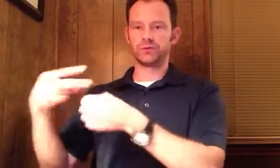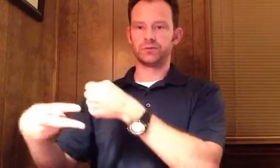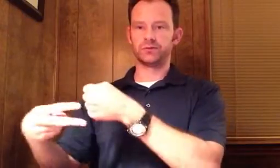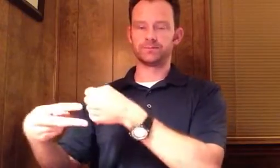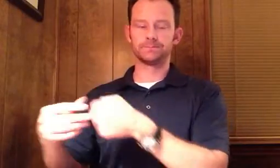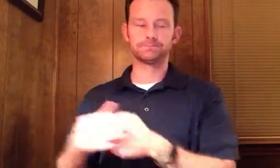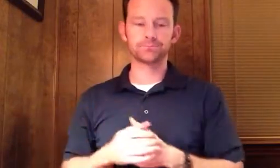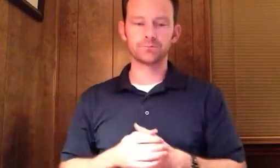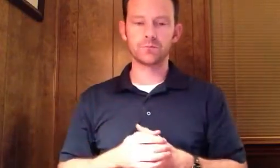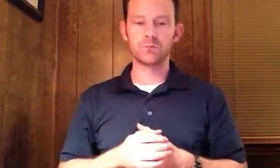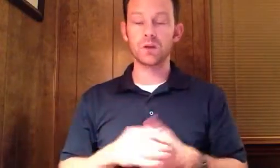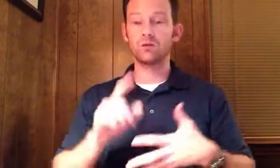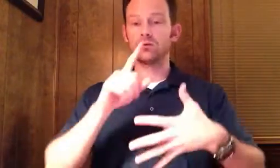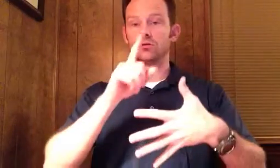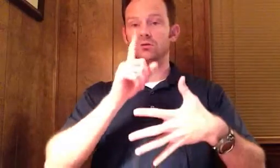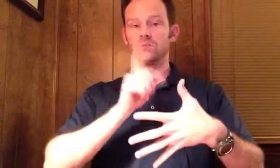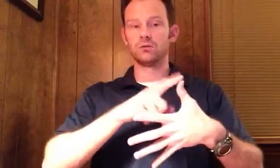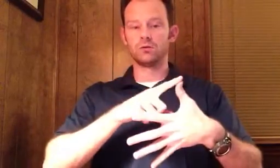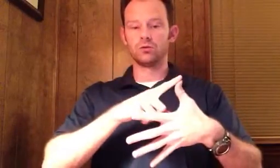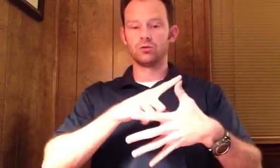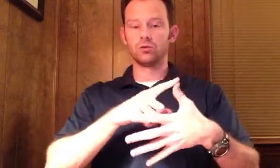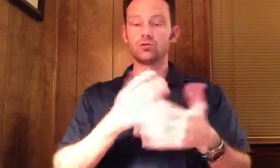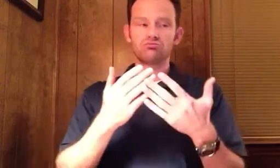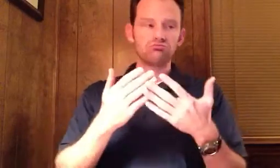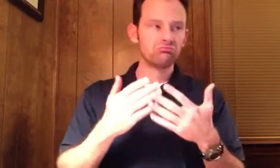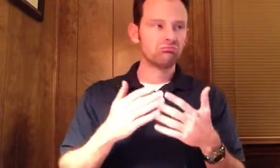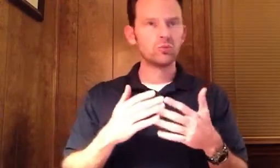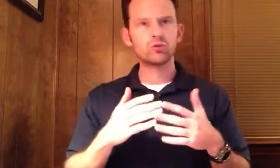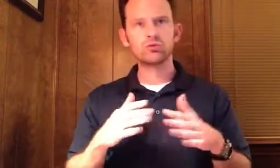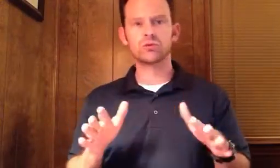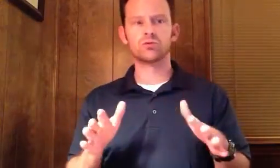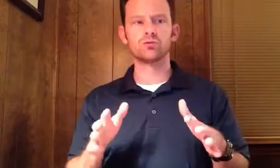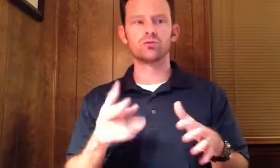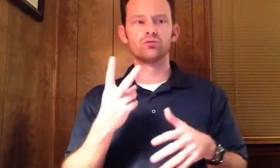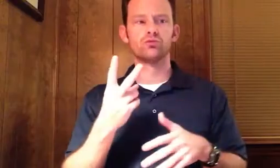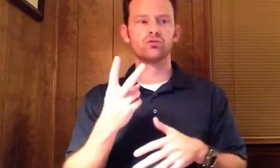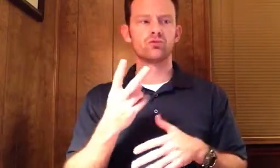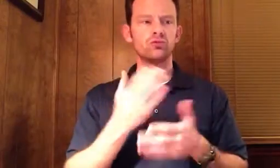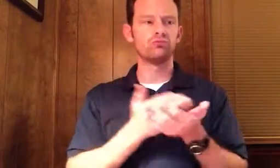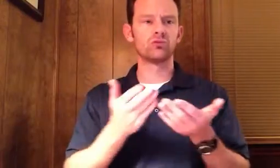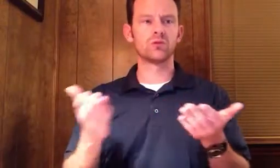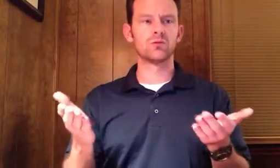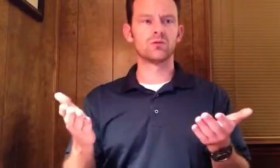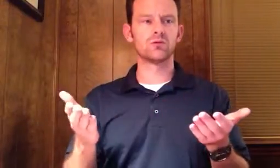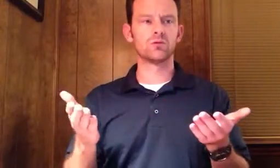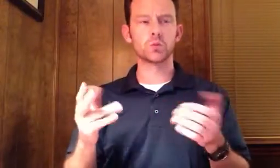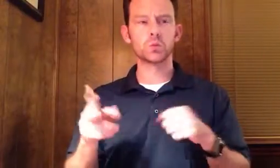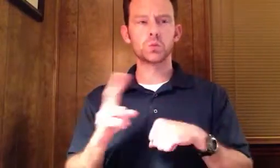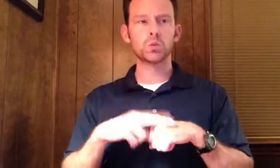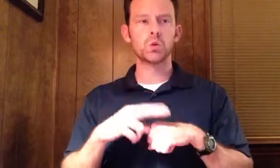Synthesis reaction. In general, 2 substances, normally elements, combine to form just one